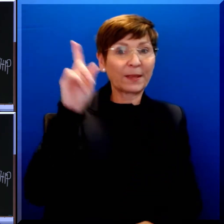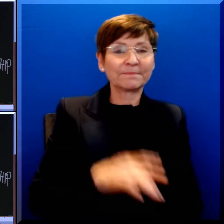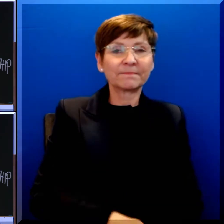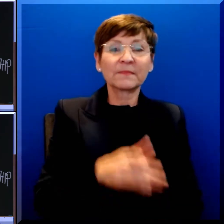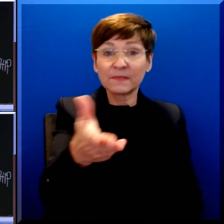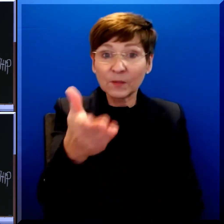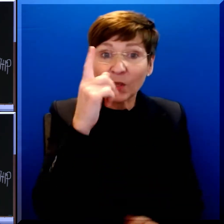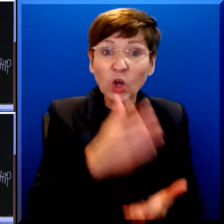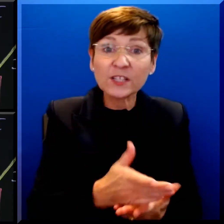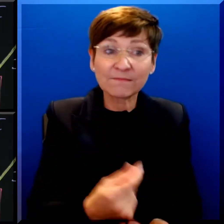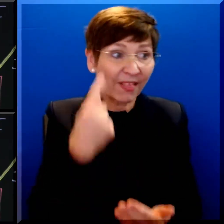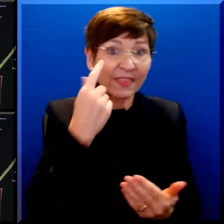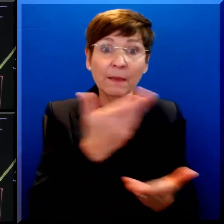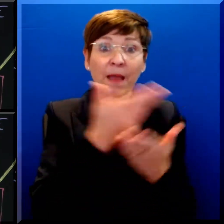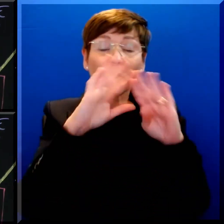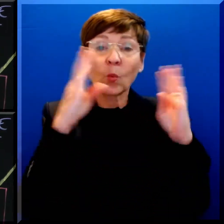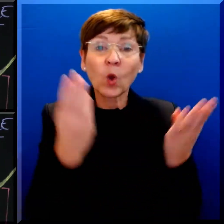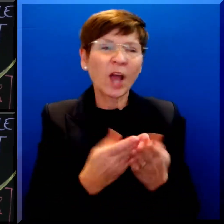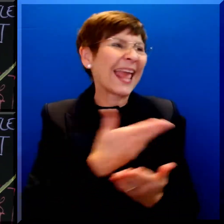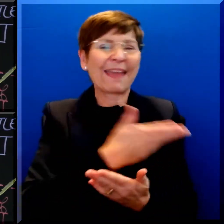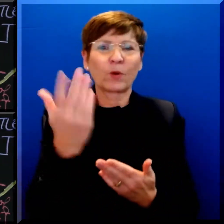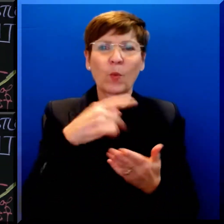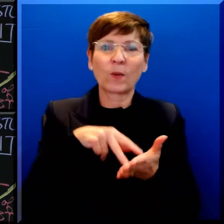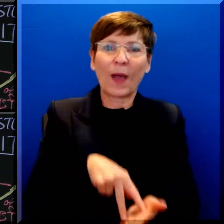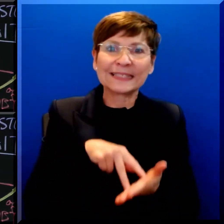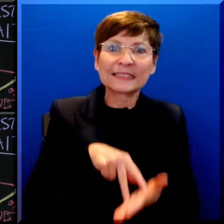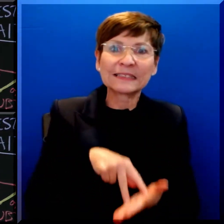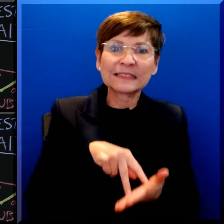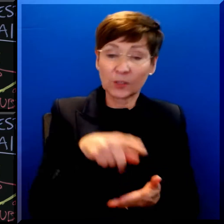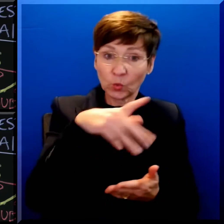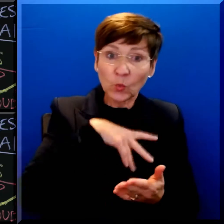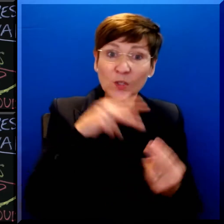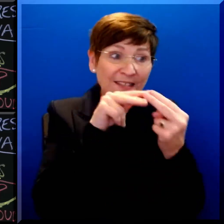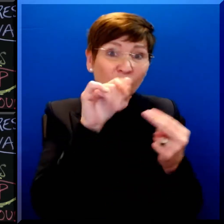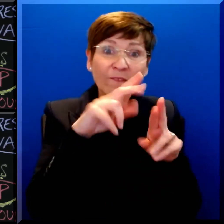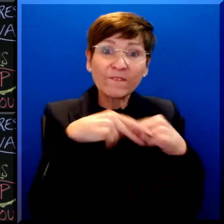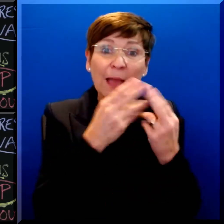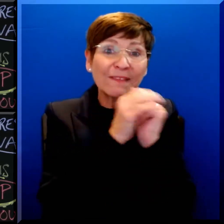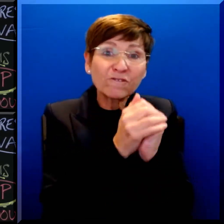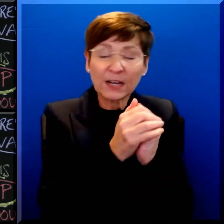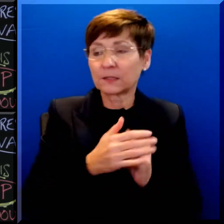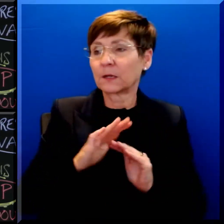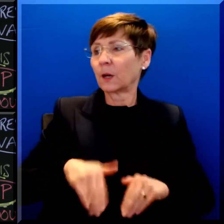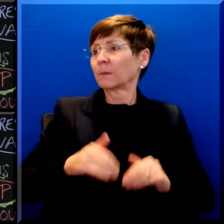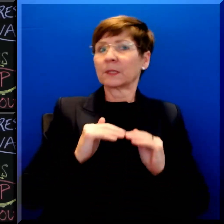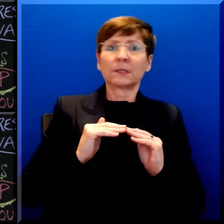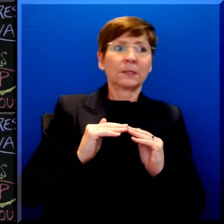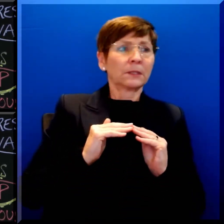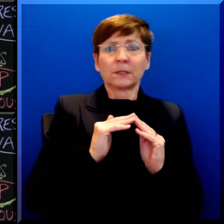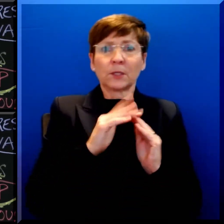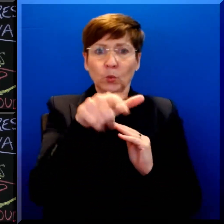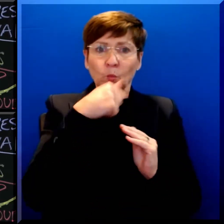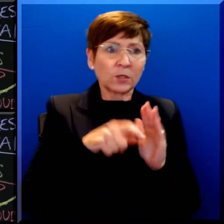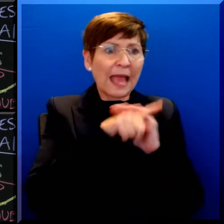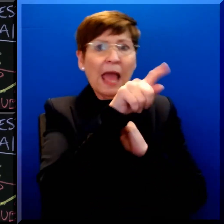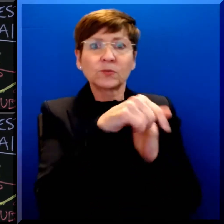Our entire country right now, we're all waiting, aren't we? We are waiting to see family and friends again. We're waiting to reopen churches